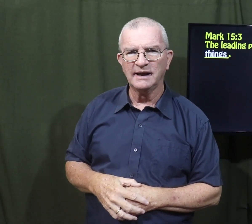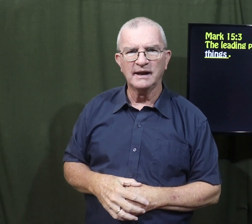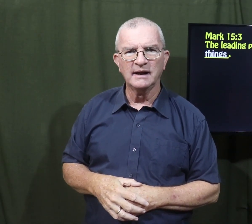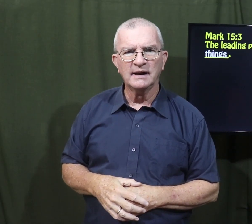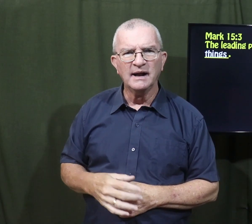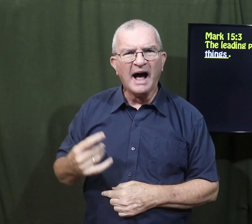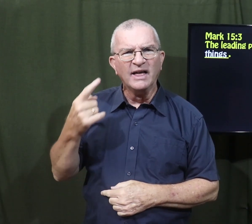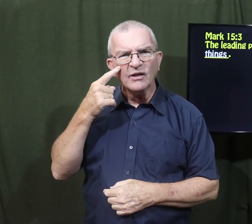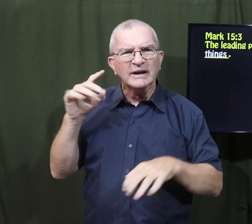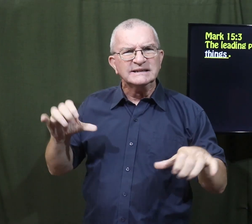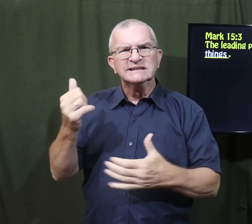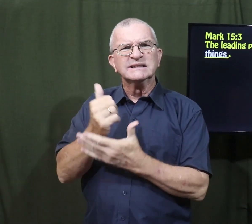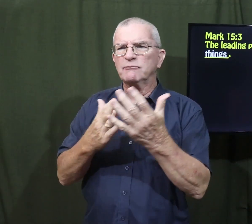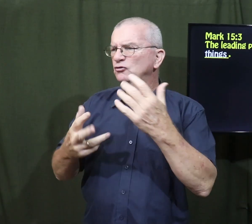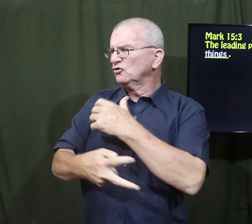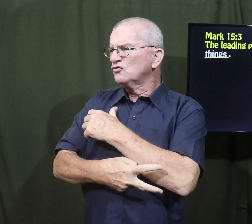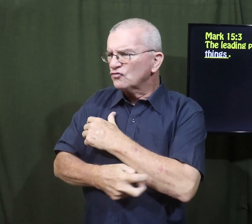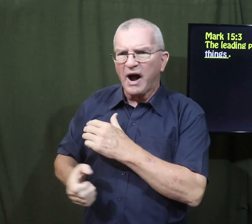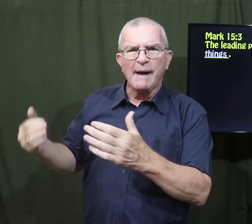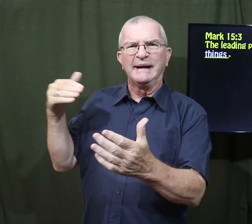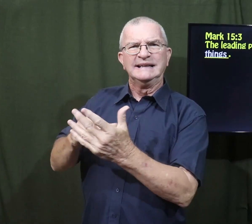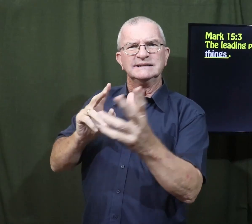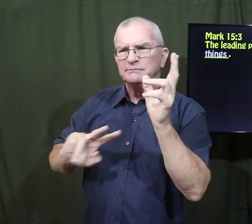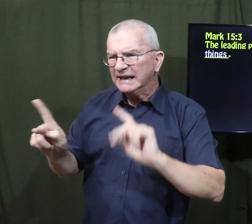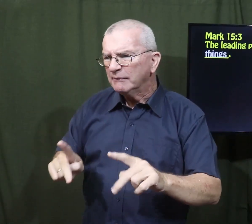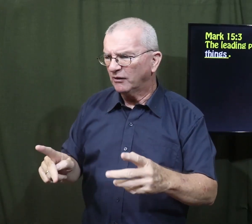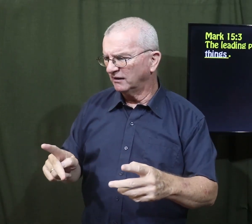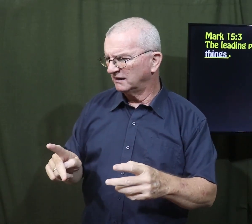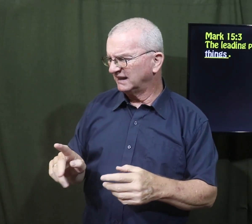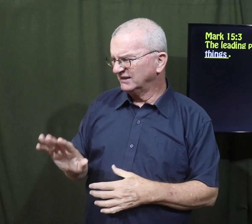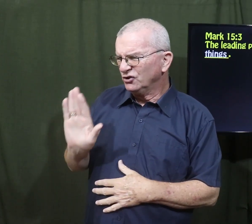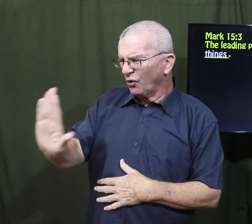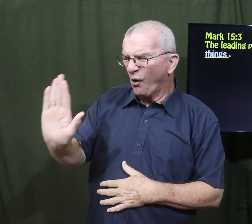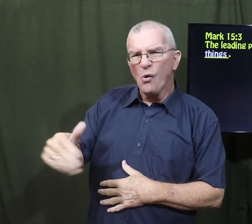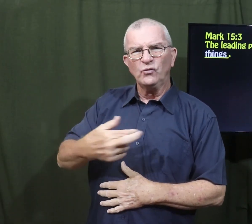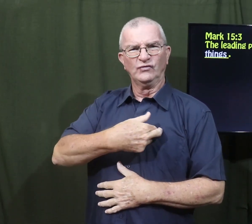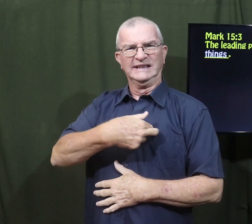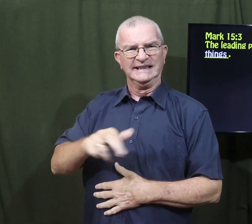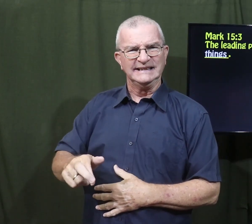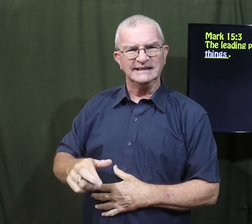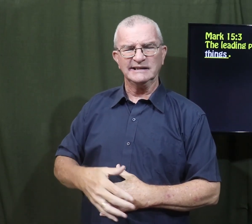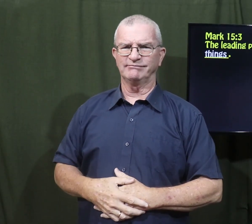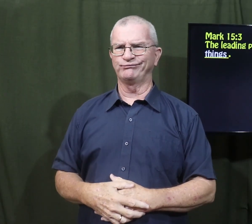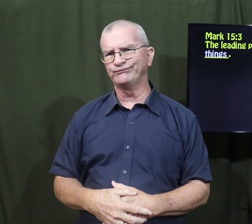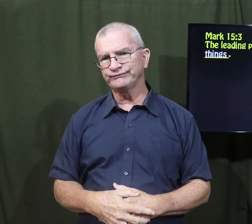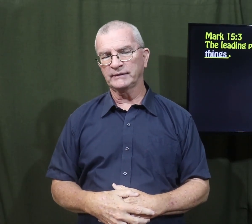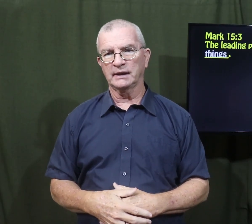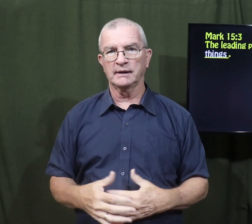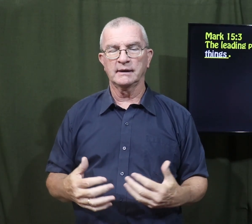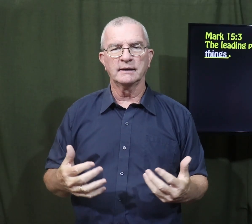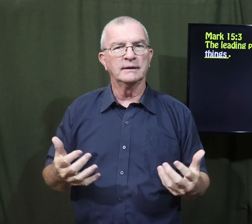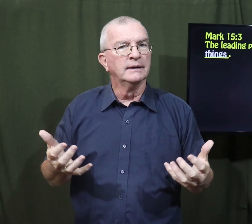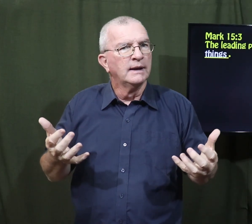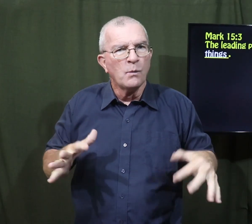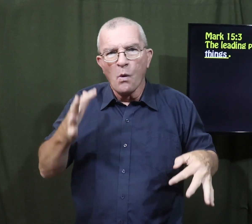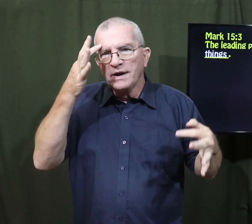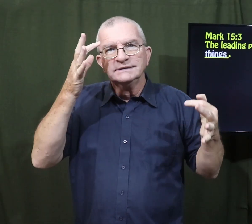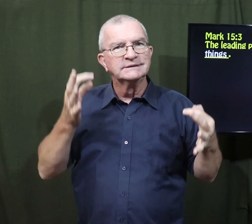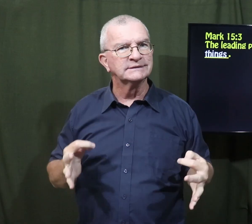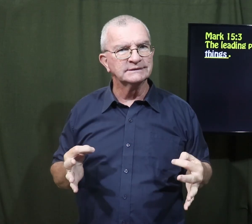"What? I thought there was some crime against people. This is about your own religion." So he didn't want